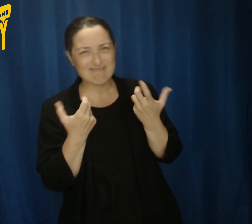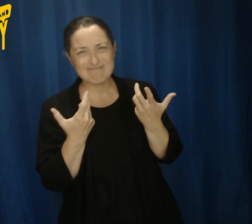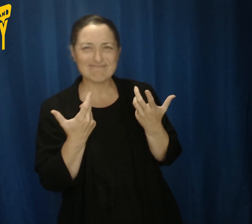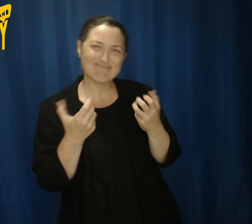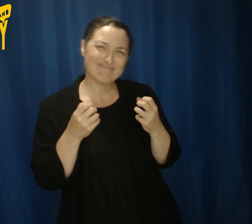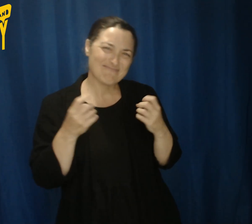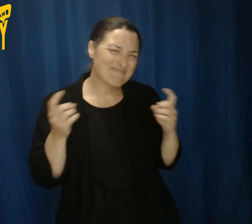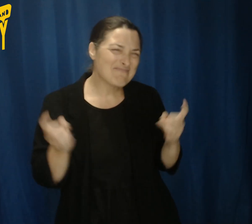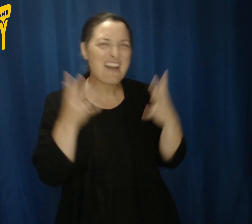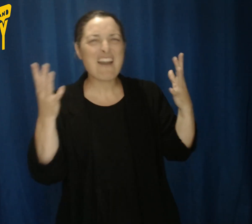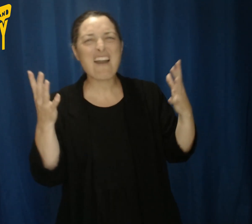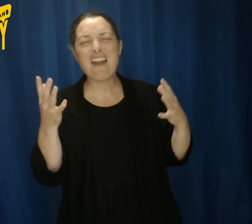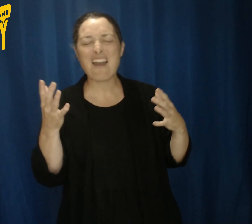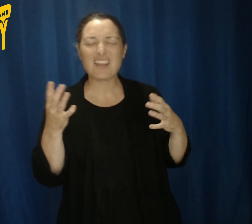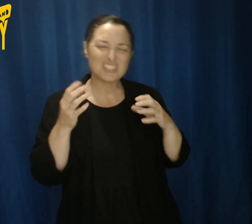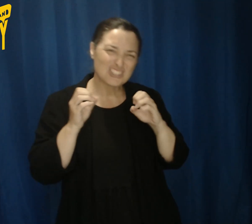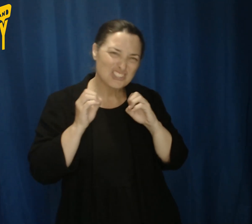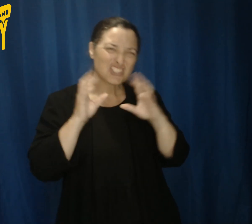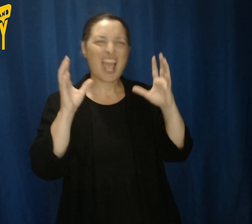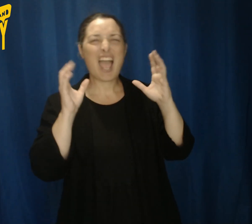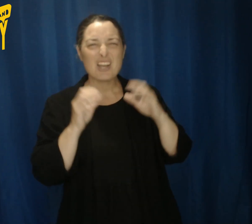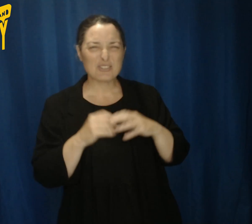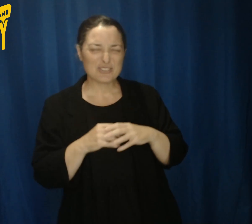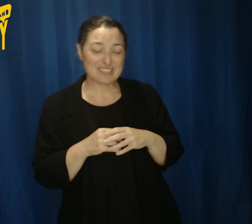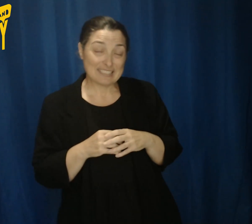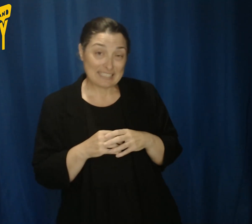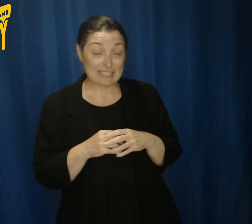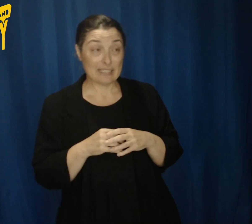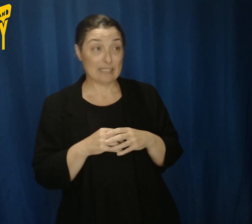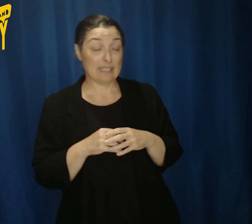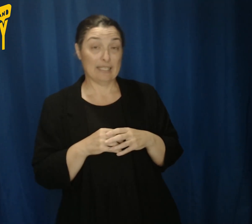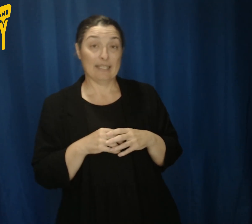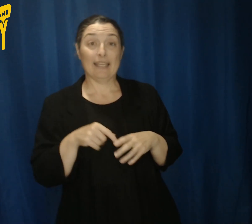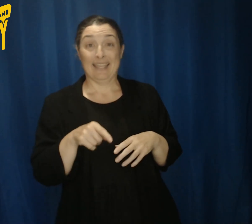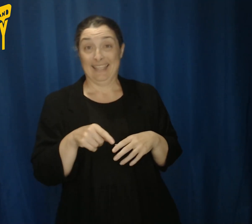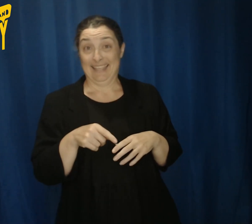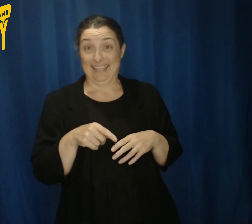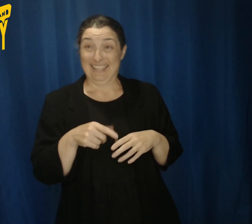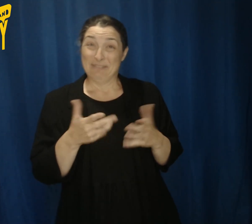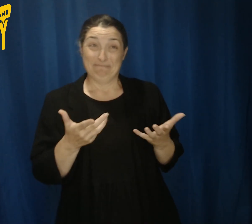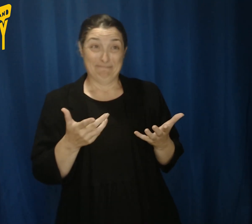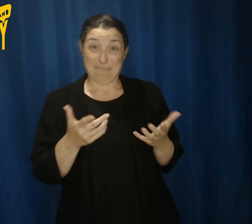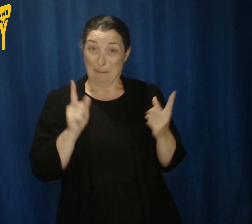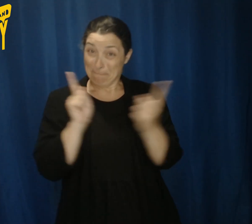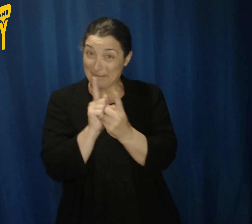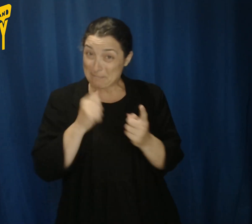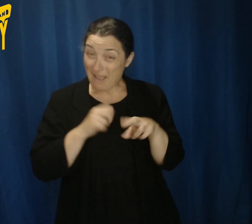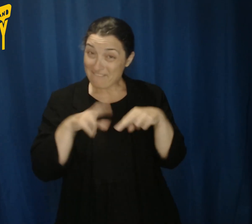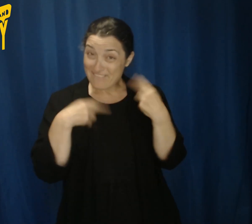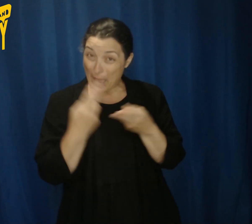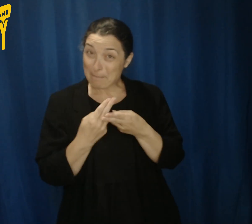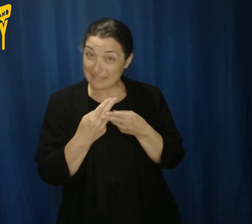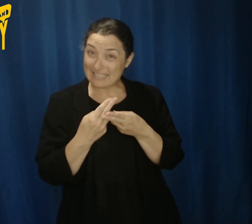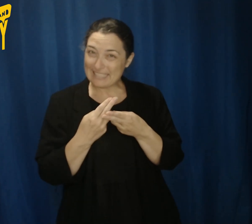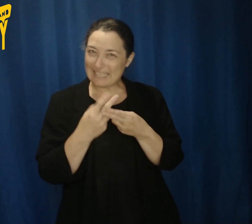that. And if you meet every member of my family, you can kind of work out a whole class sort of thing. It's like